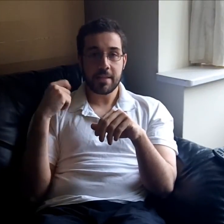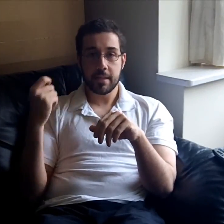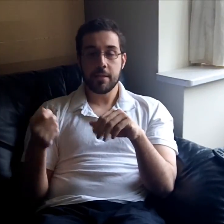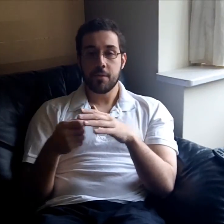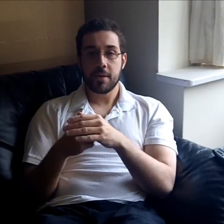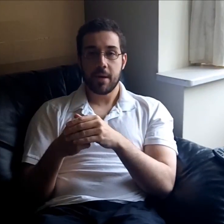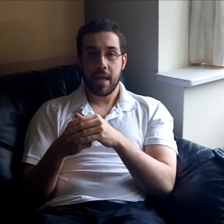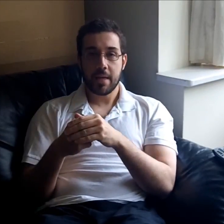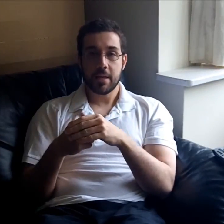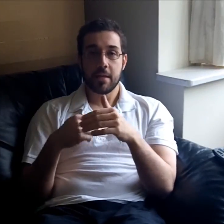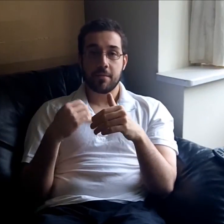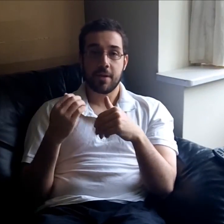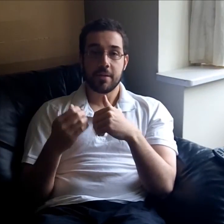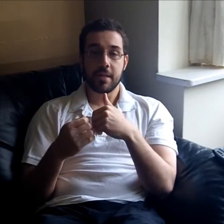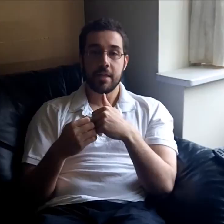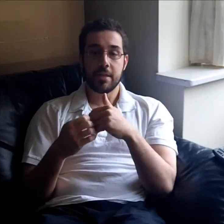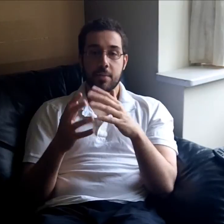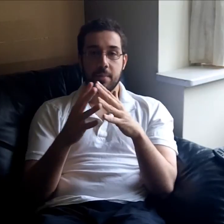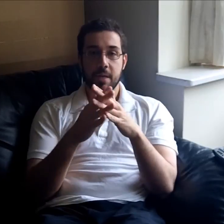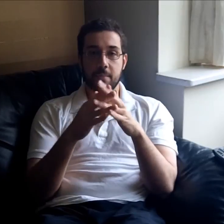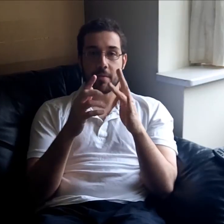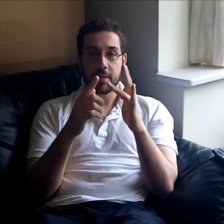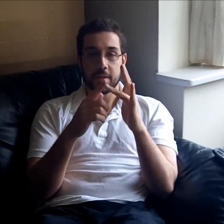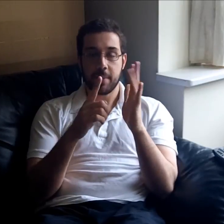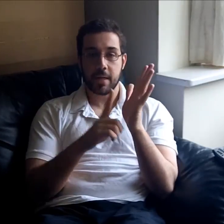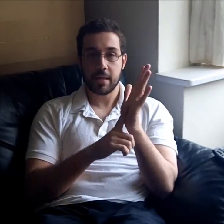phonetically do it in my head, and find it easier when people are fingerspelling